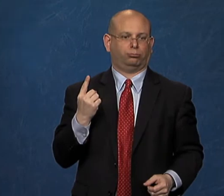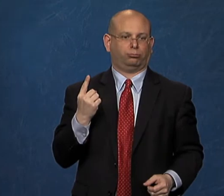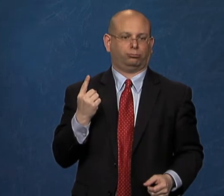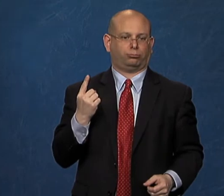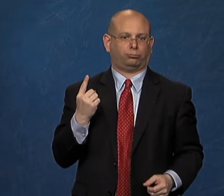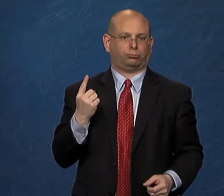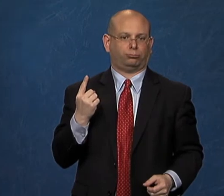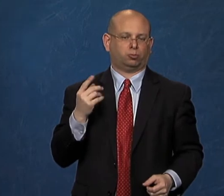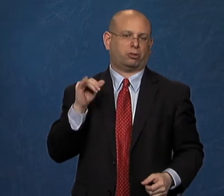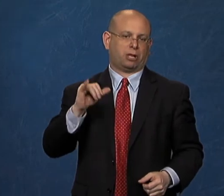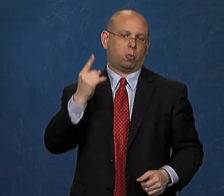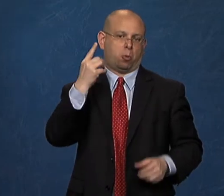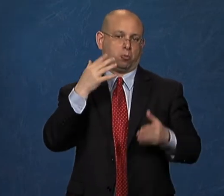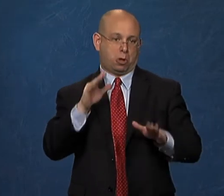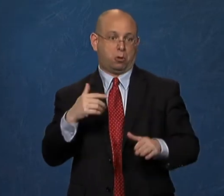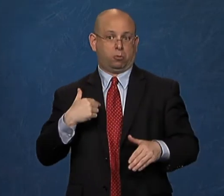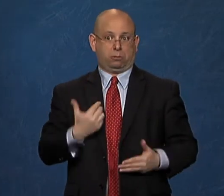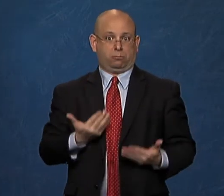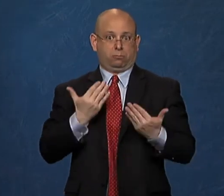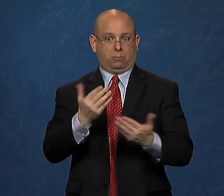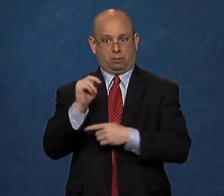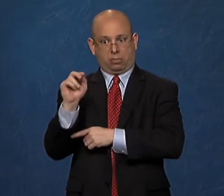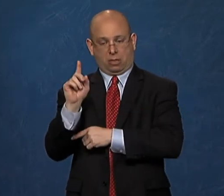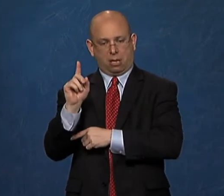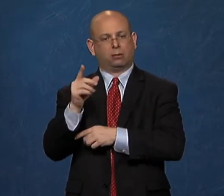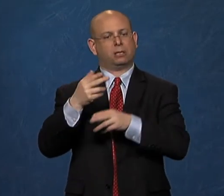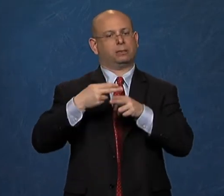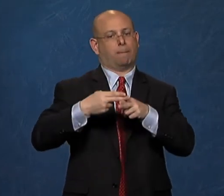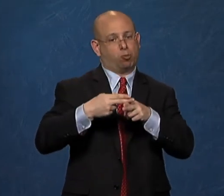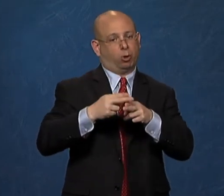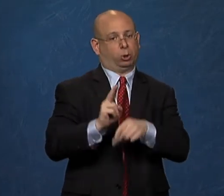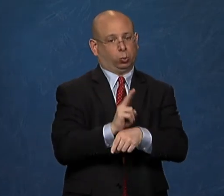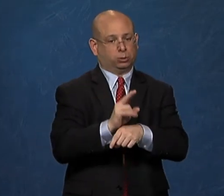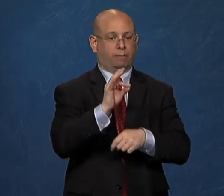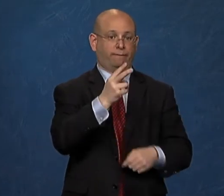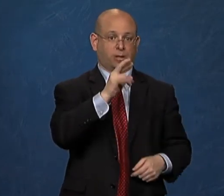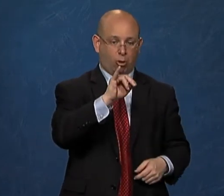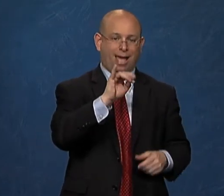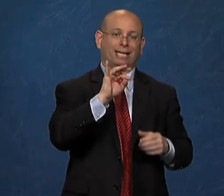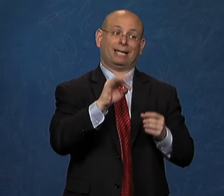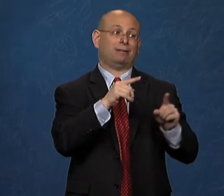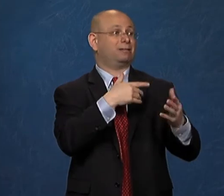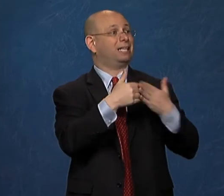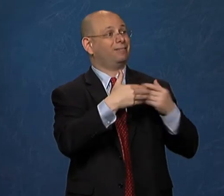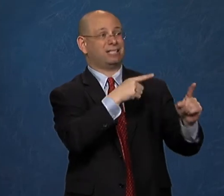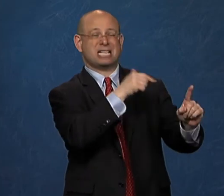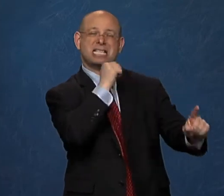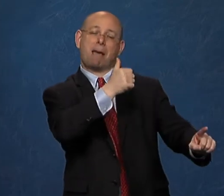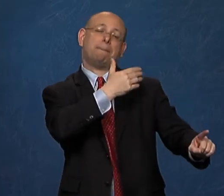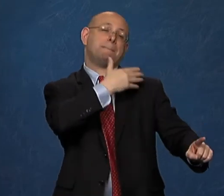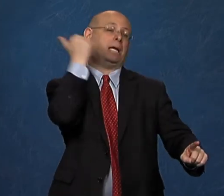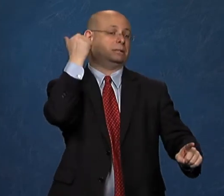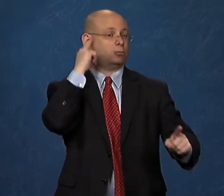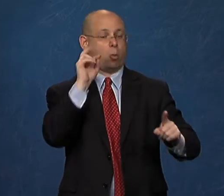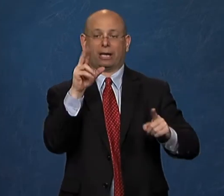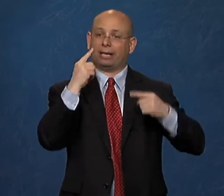is actually available and present. So the NAD is looking to VRI as a temporary